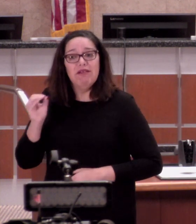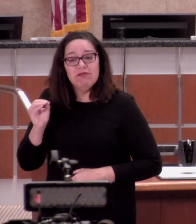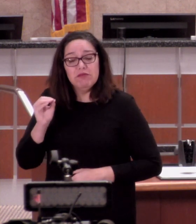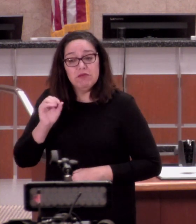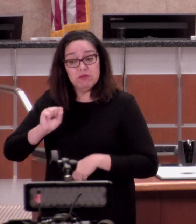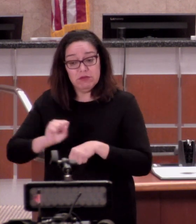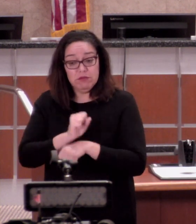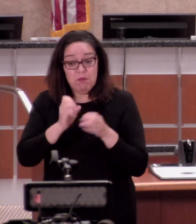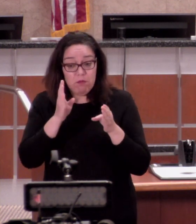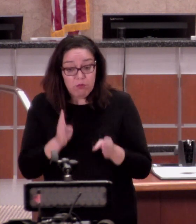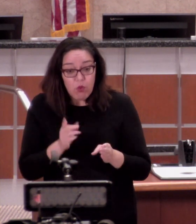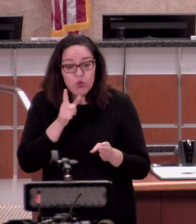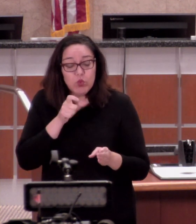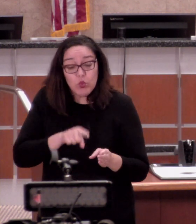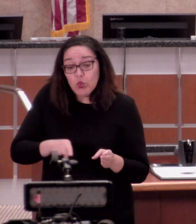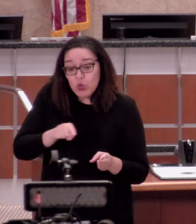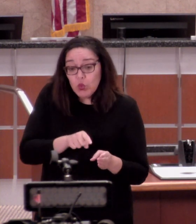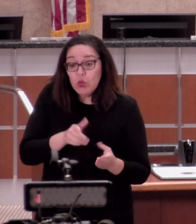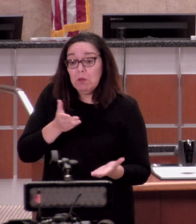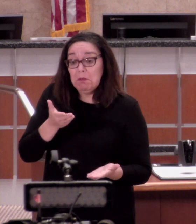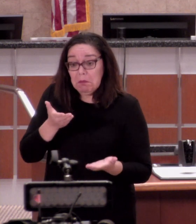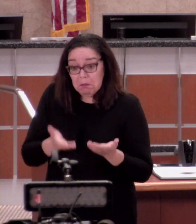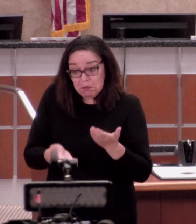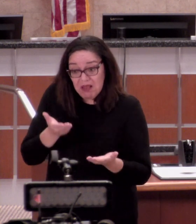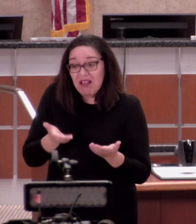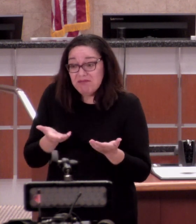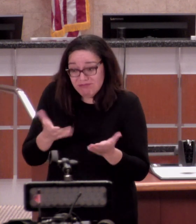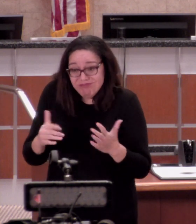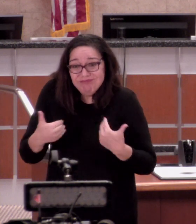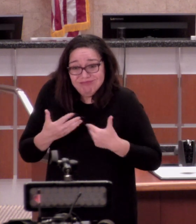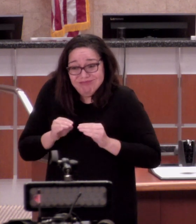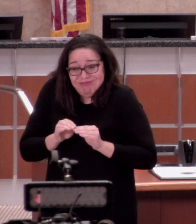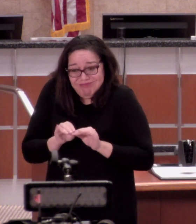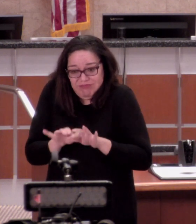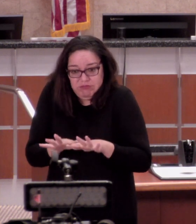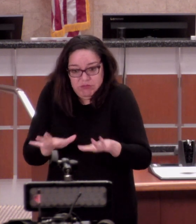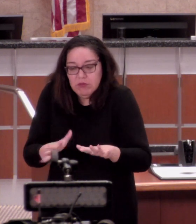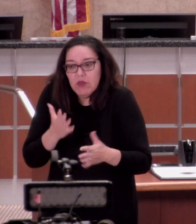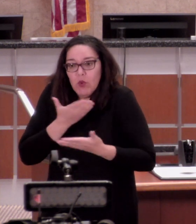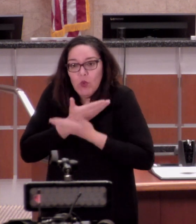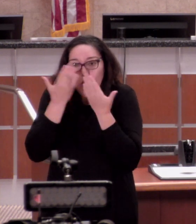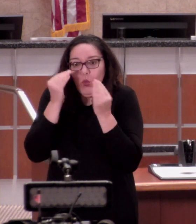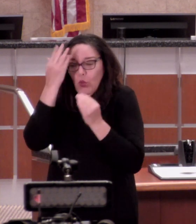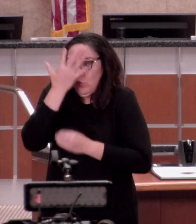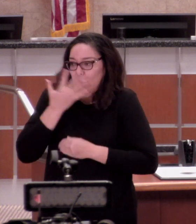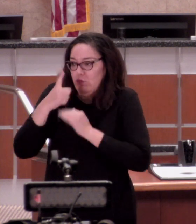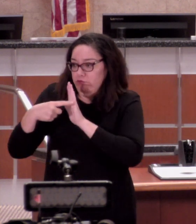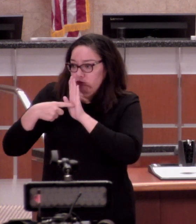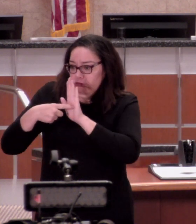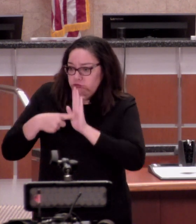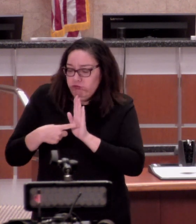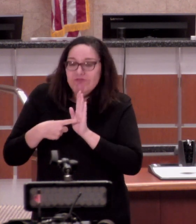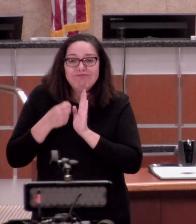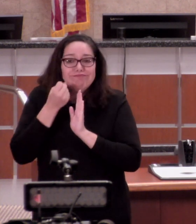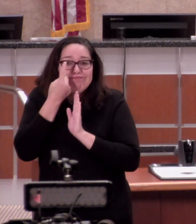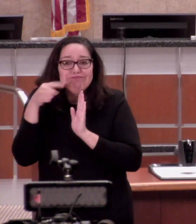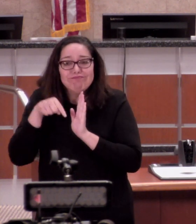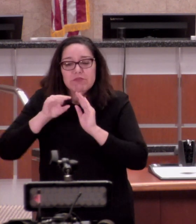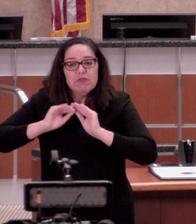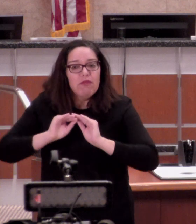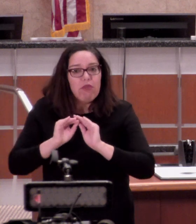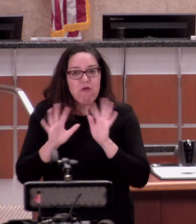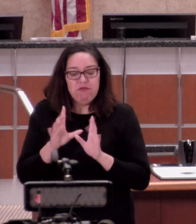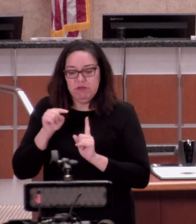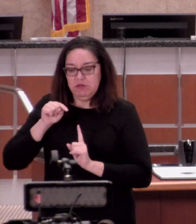possibly, or we know they are, spreading this virus without showing symptoms, it obviously is an ongoing,